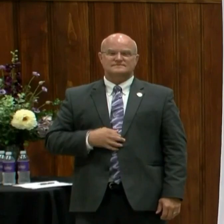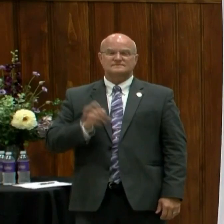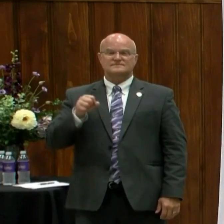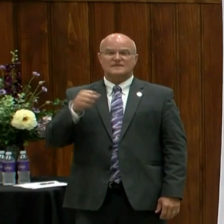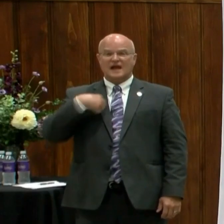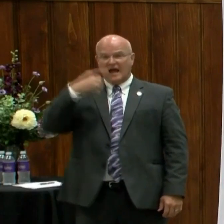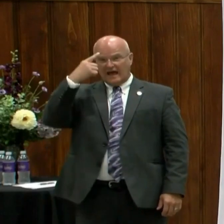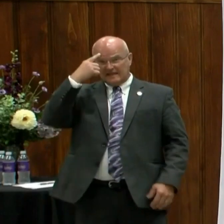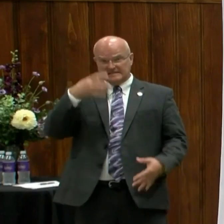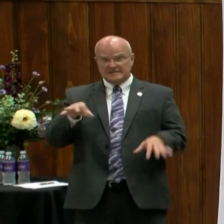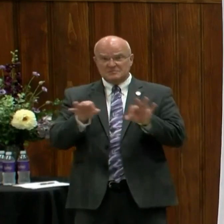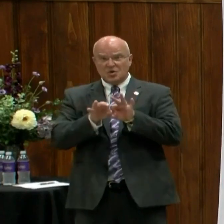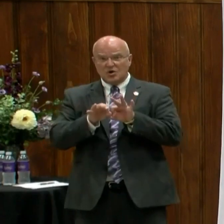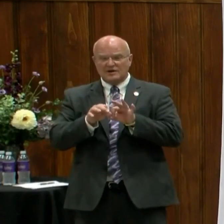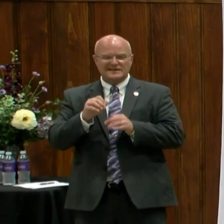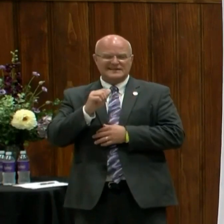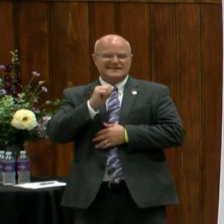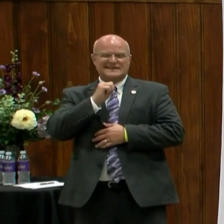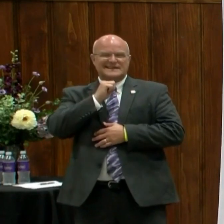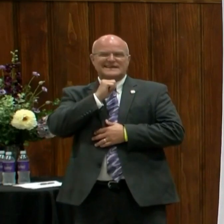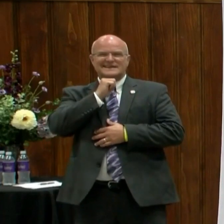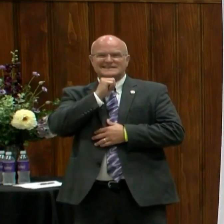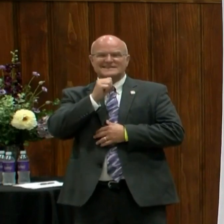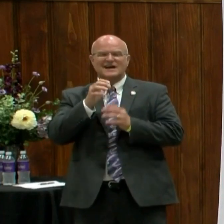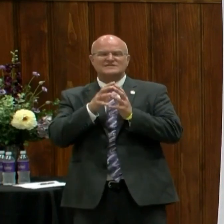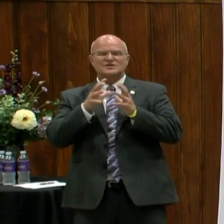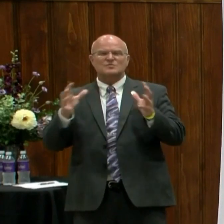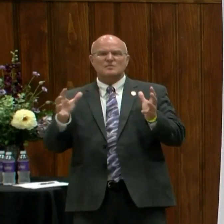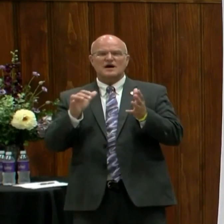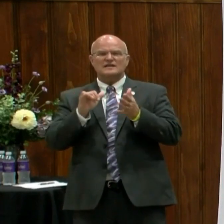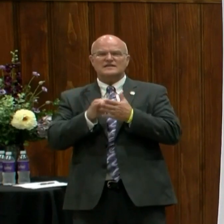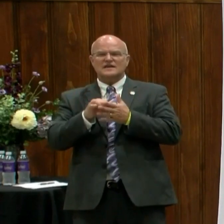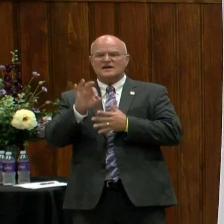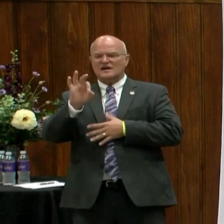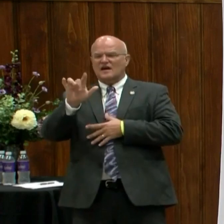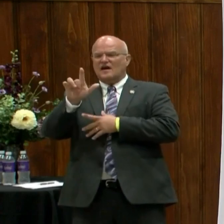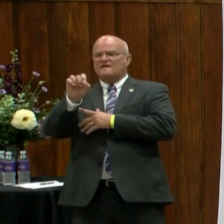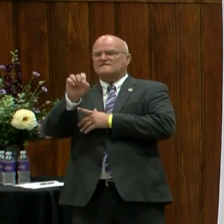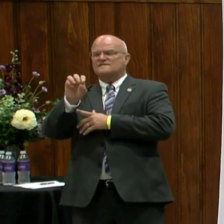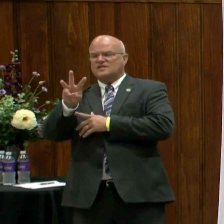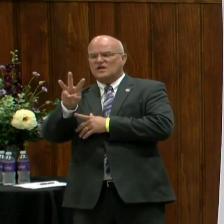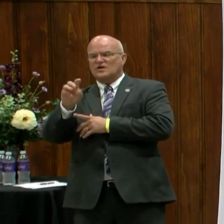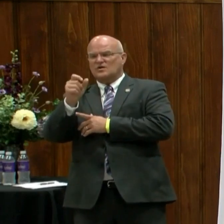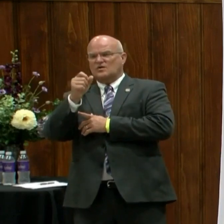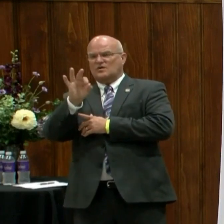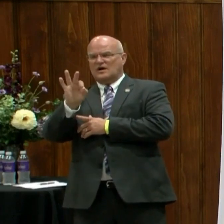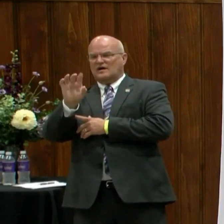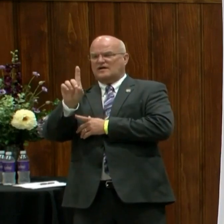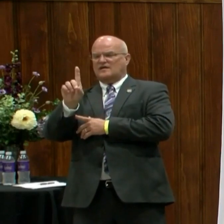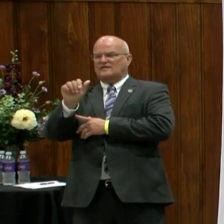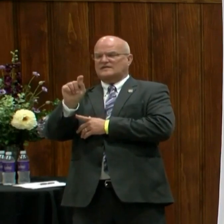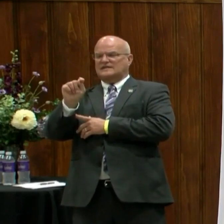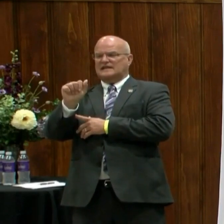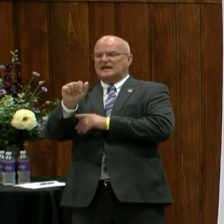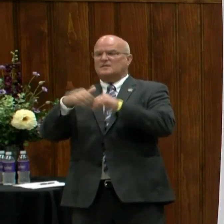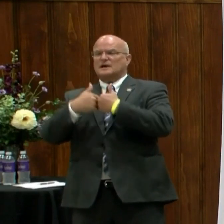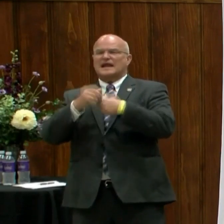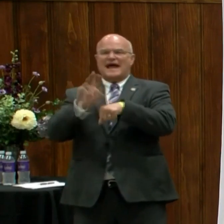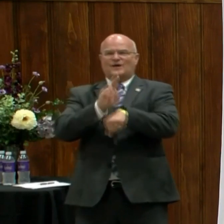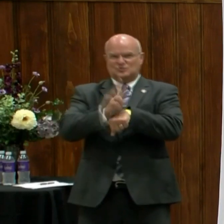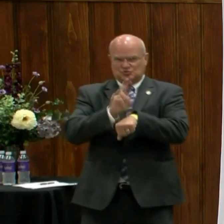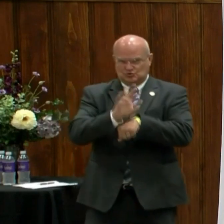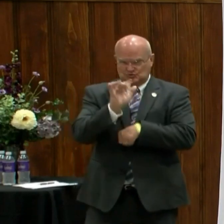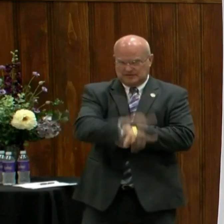Yes, I think what's really important is not so much the flow of the data, but how it's used.